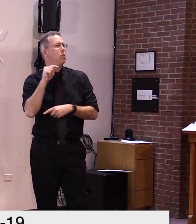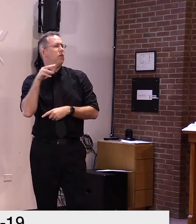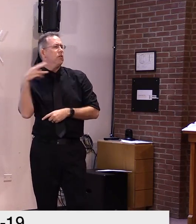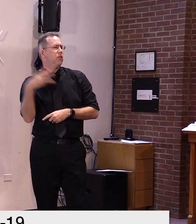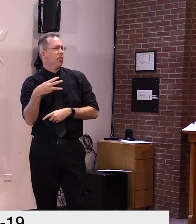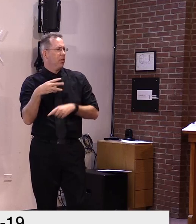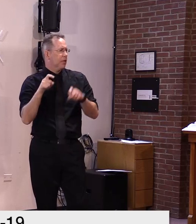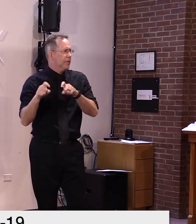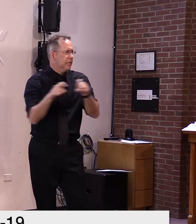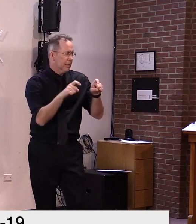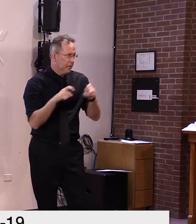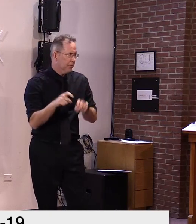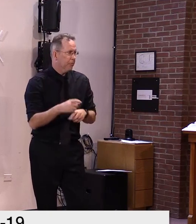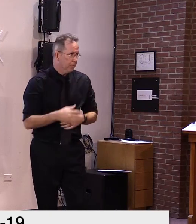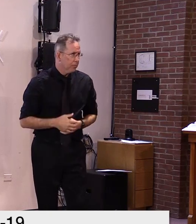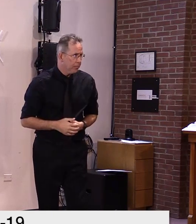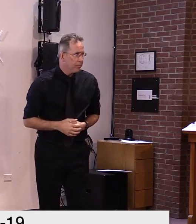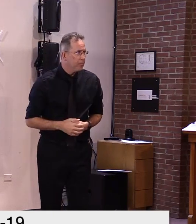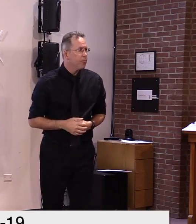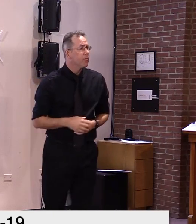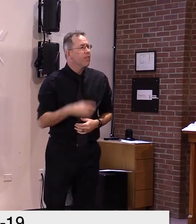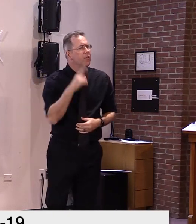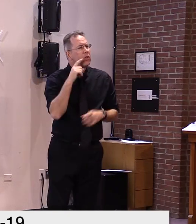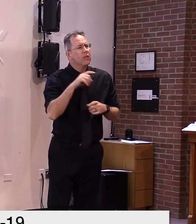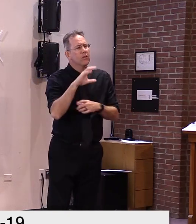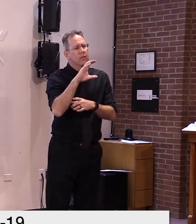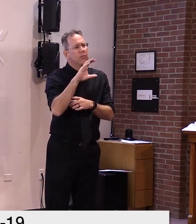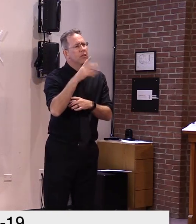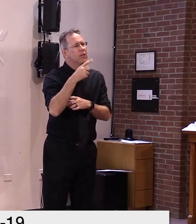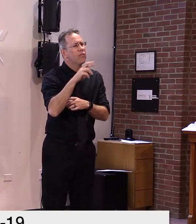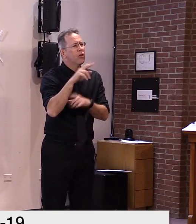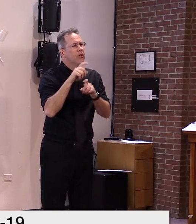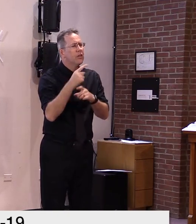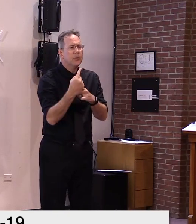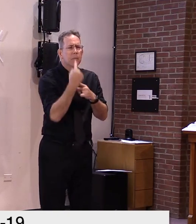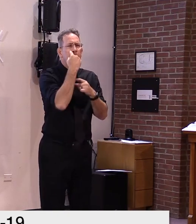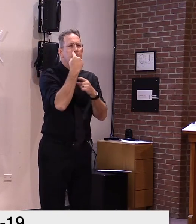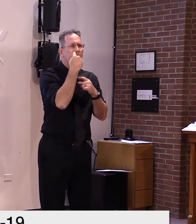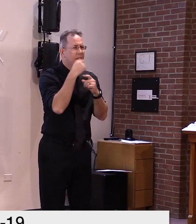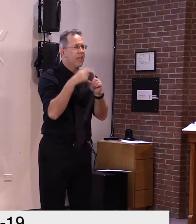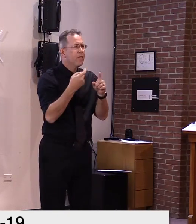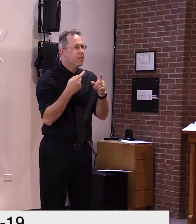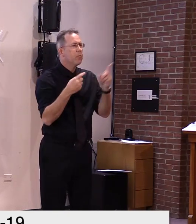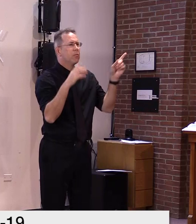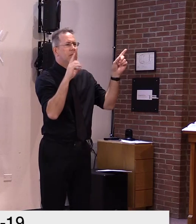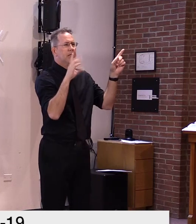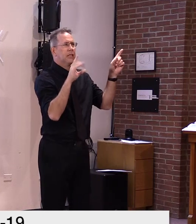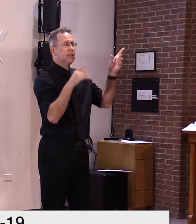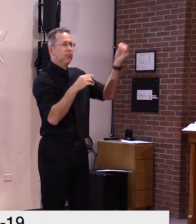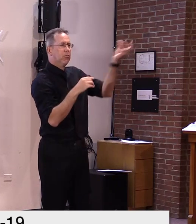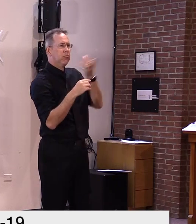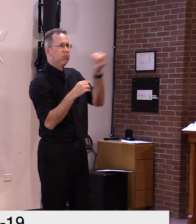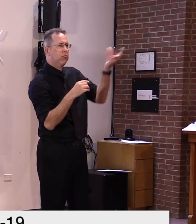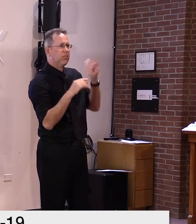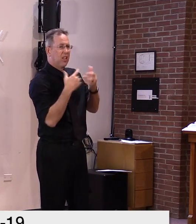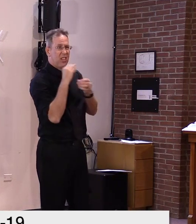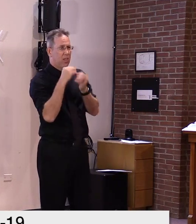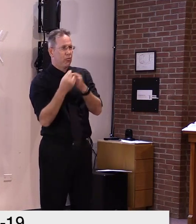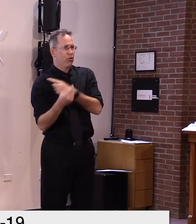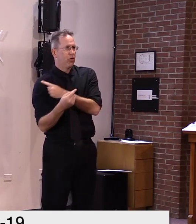has increased its testing from the beginning of the pandemic and now ranks number 6th in the country on a per capita basis.